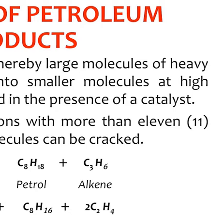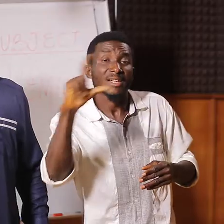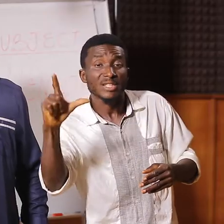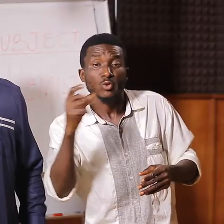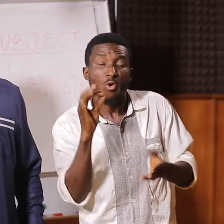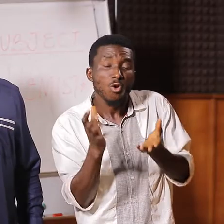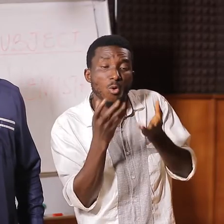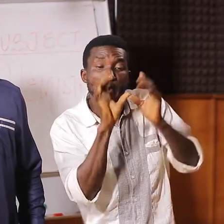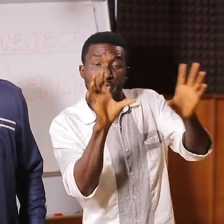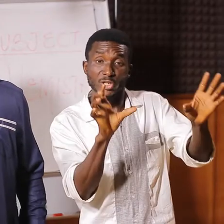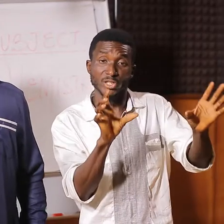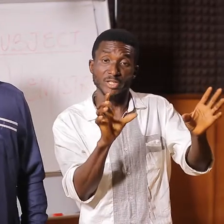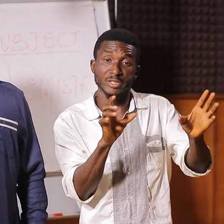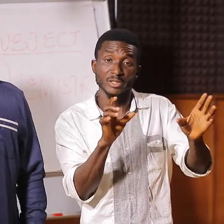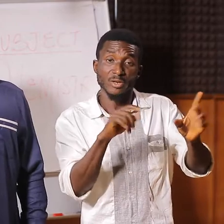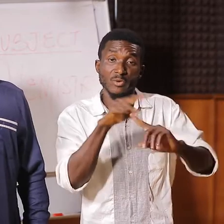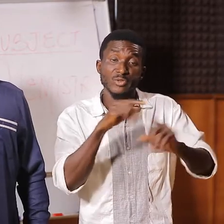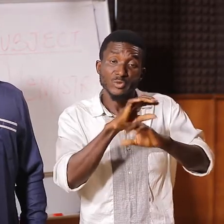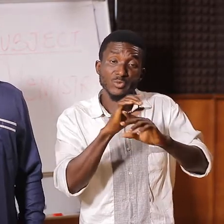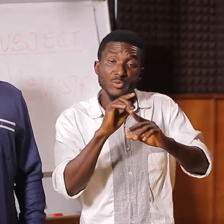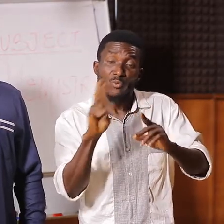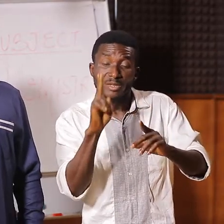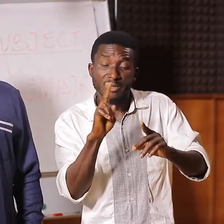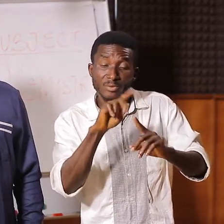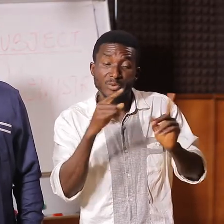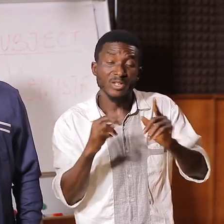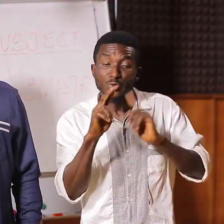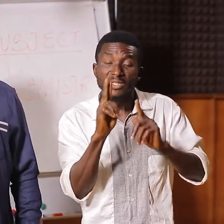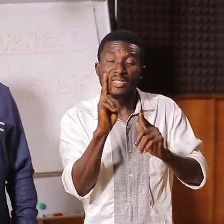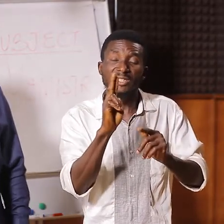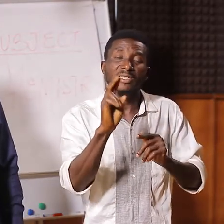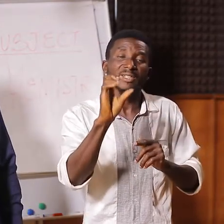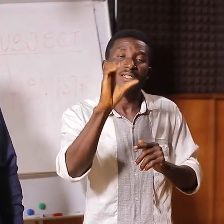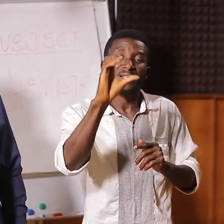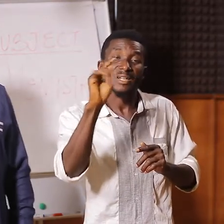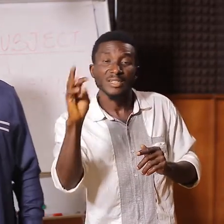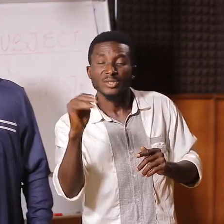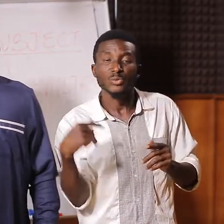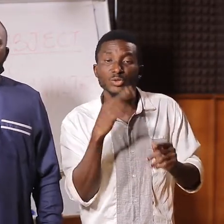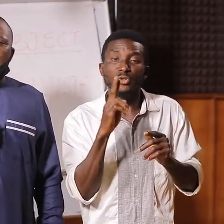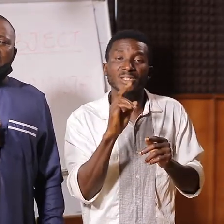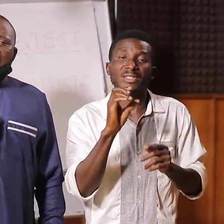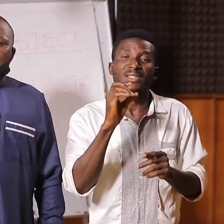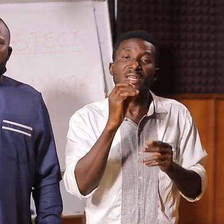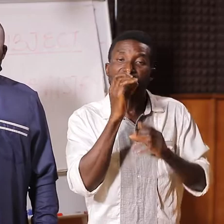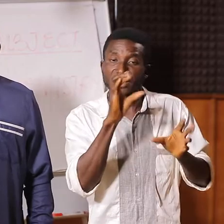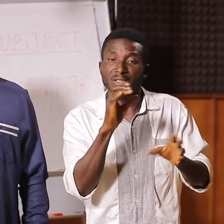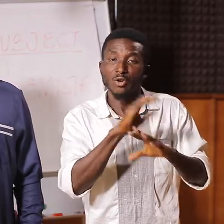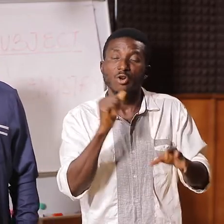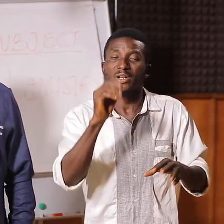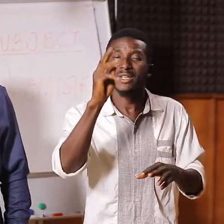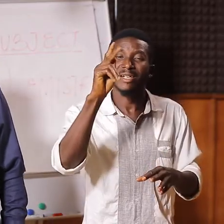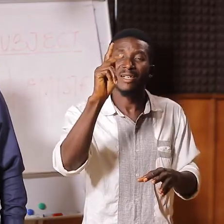heat. Whenever we are using catalyst, we call it catalytic cracking. Whenever we are using heat, we call it thermal